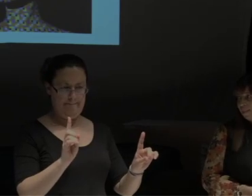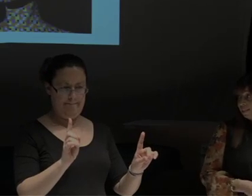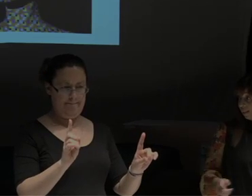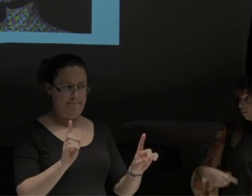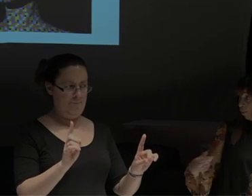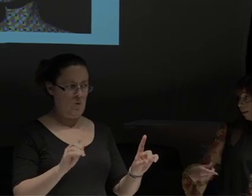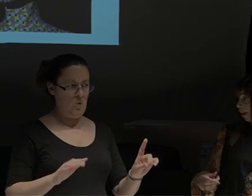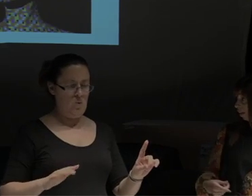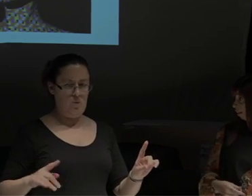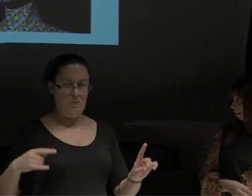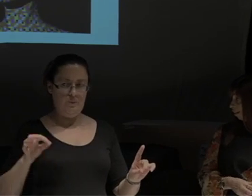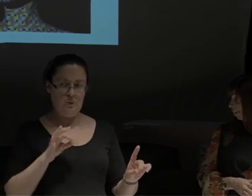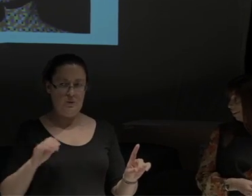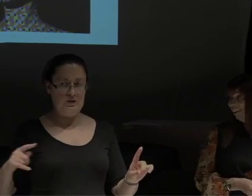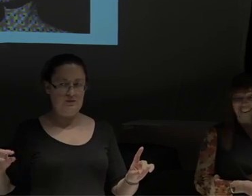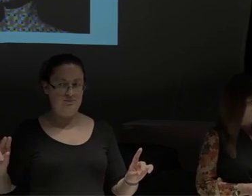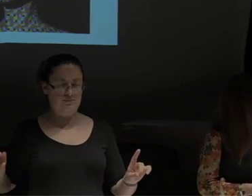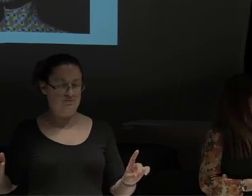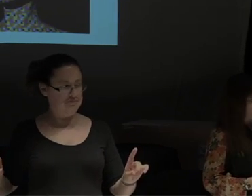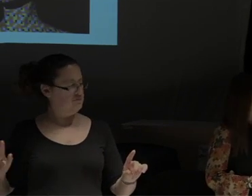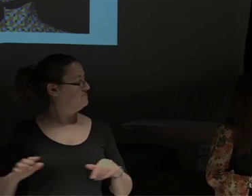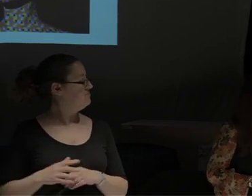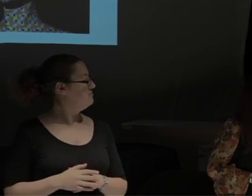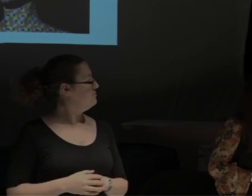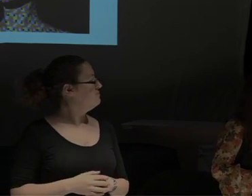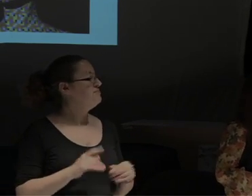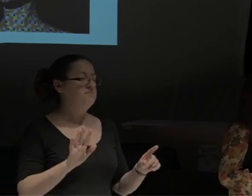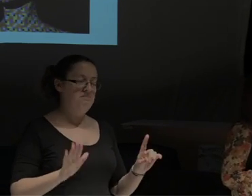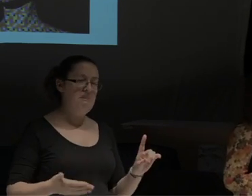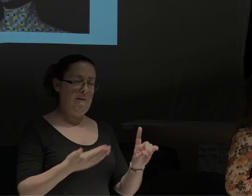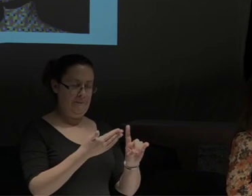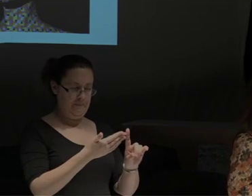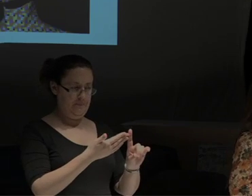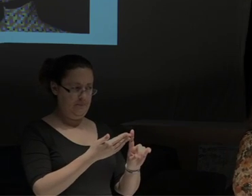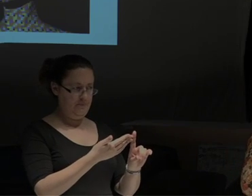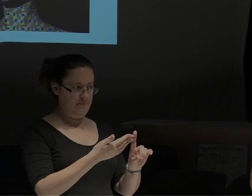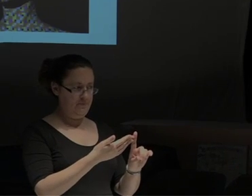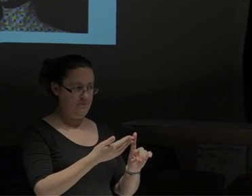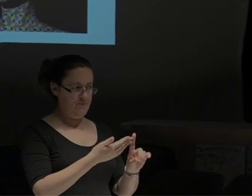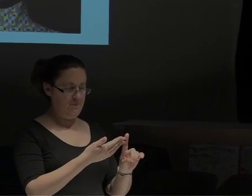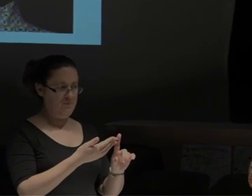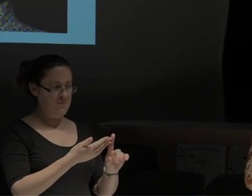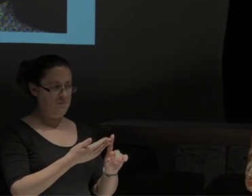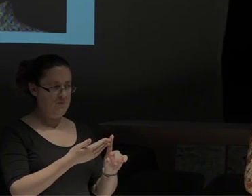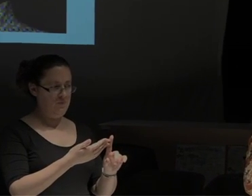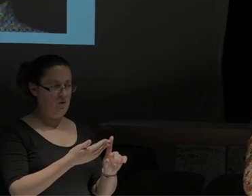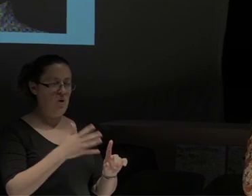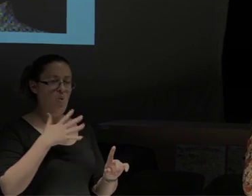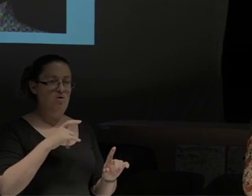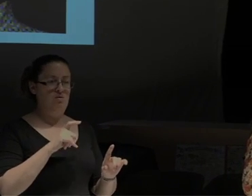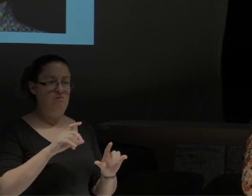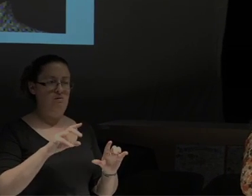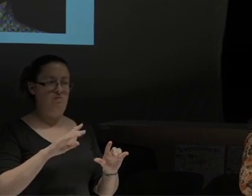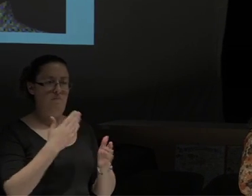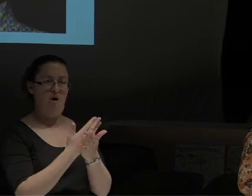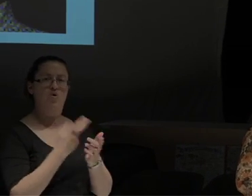it's nice Is it background going to loop music. again? Could do. What we tried to do is try and get a chorus that embodies